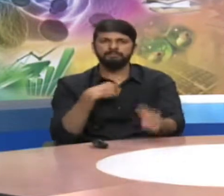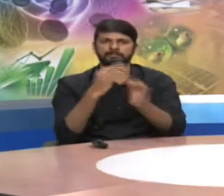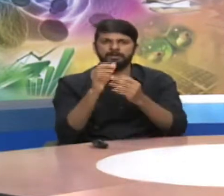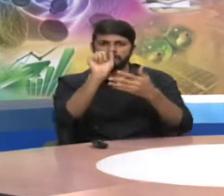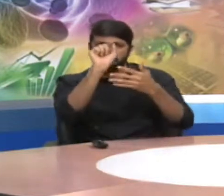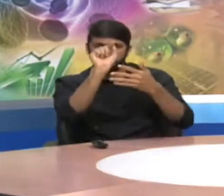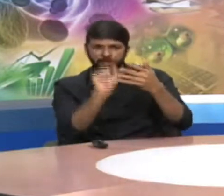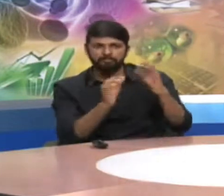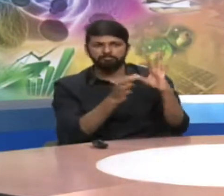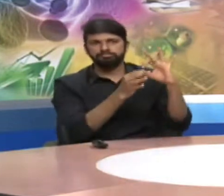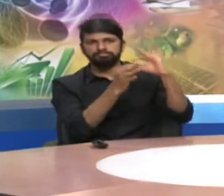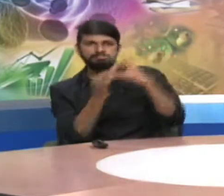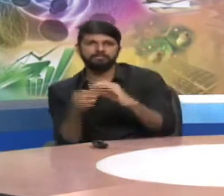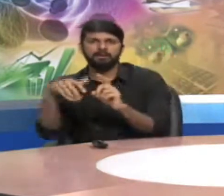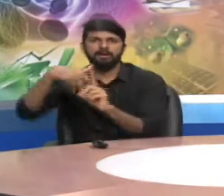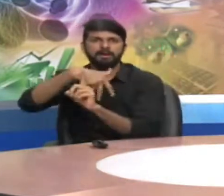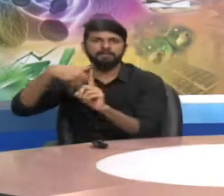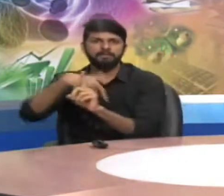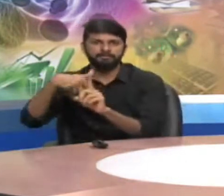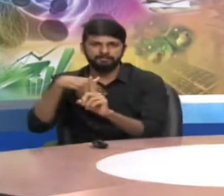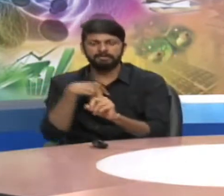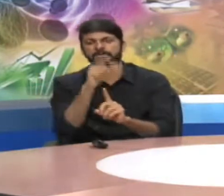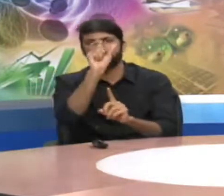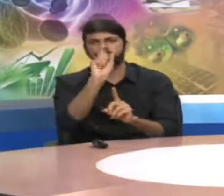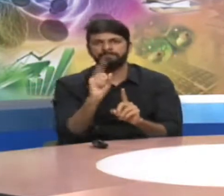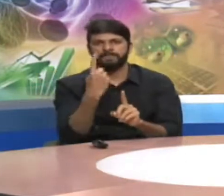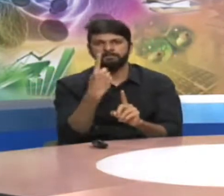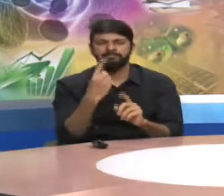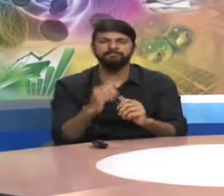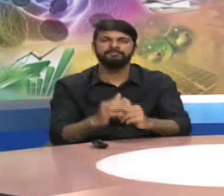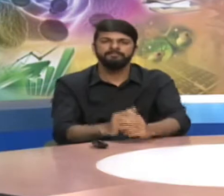So today we are doing new words.